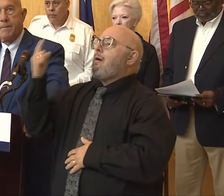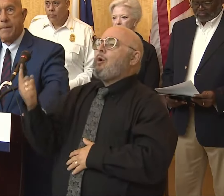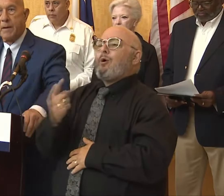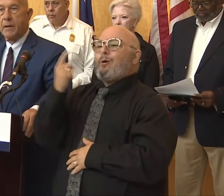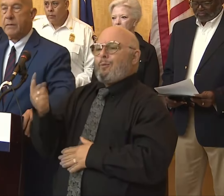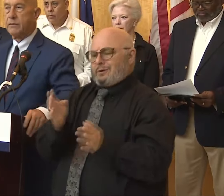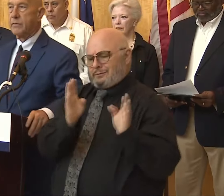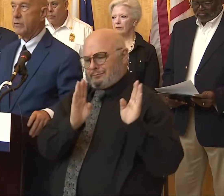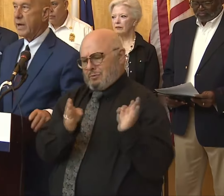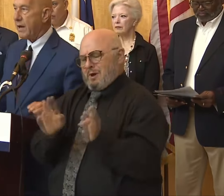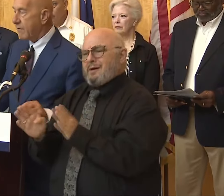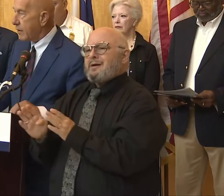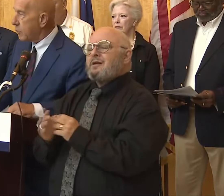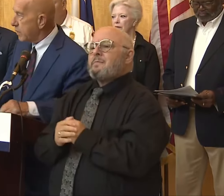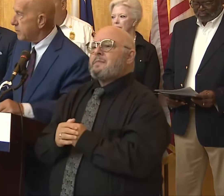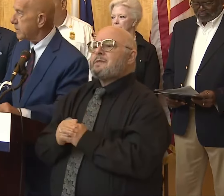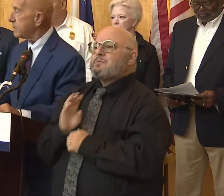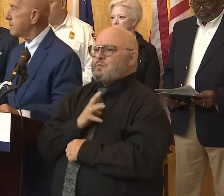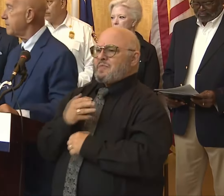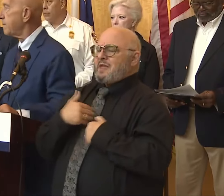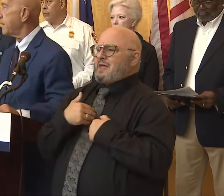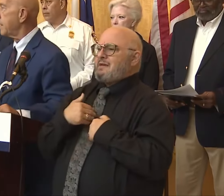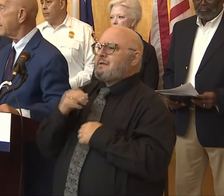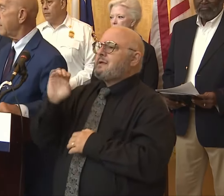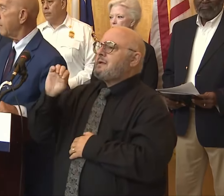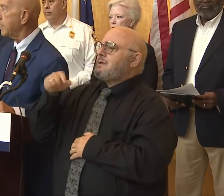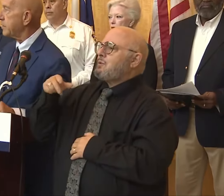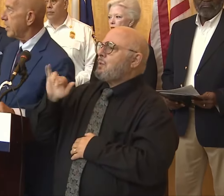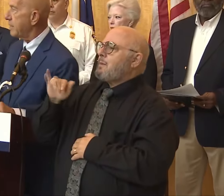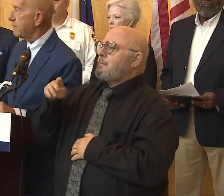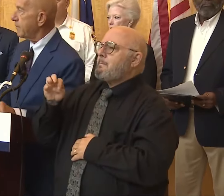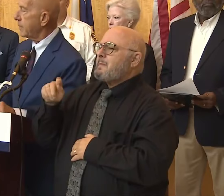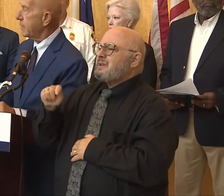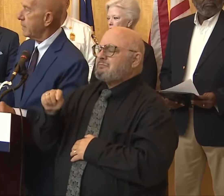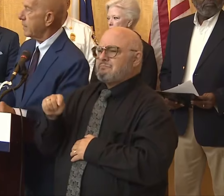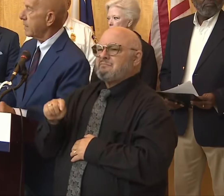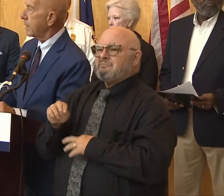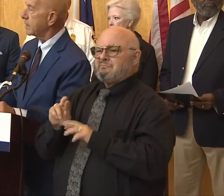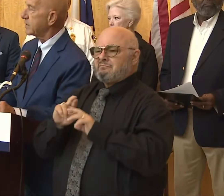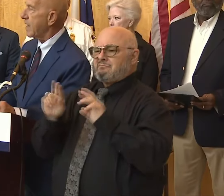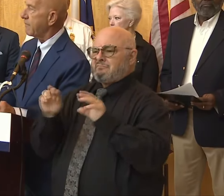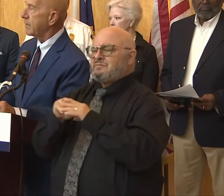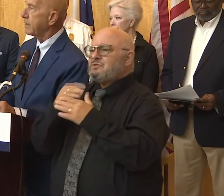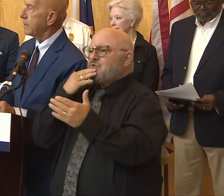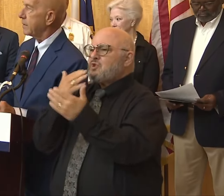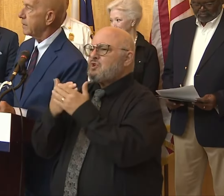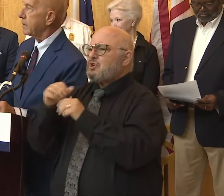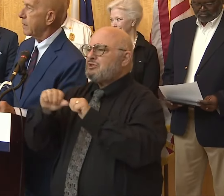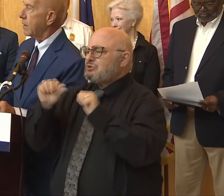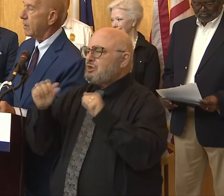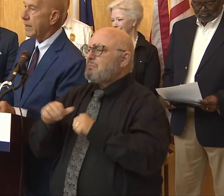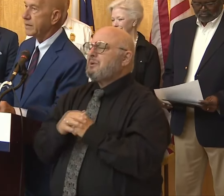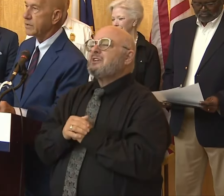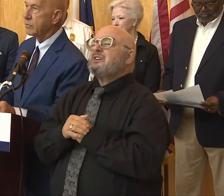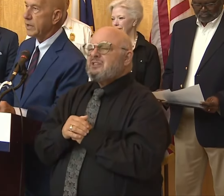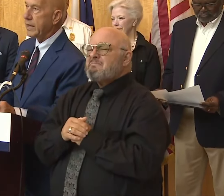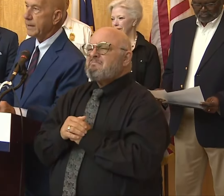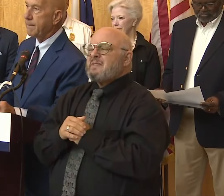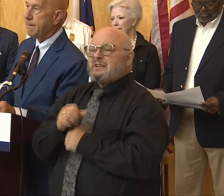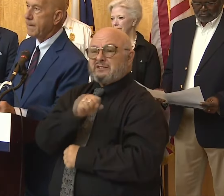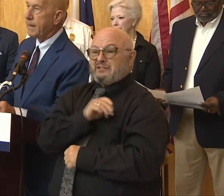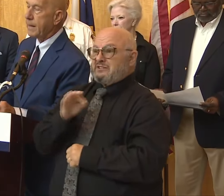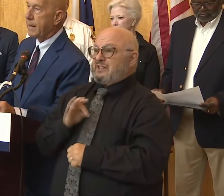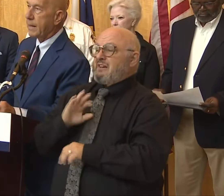prepared. So we have our equipment in great shape, our staffing all hands on